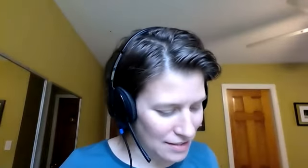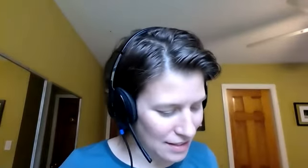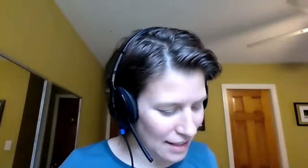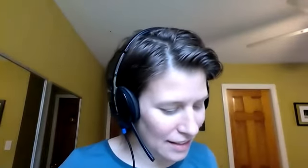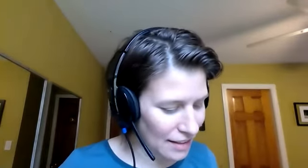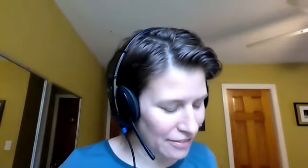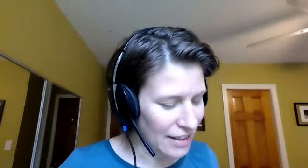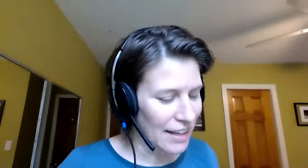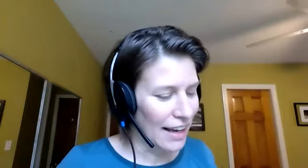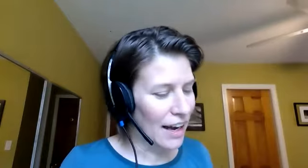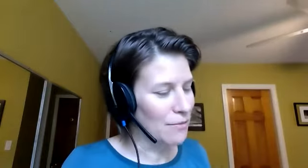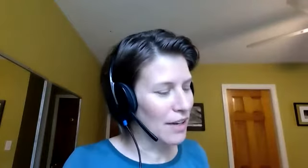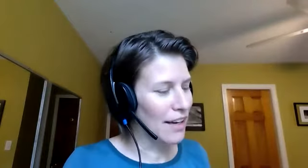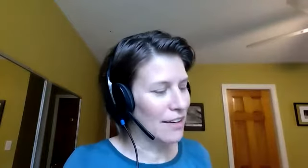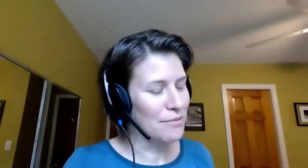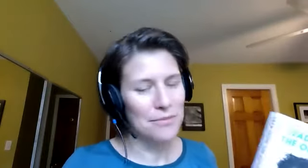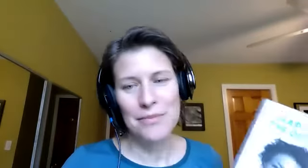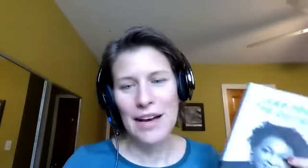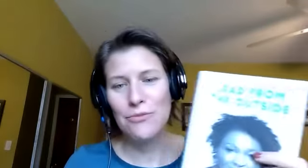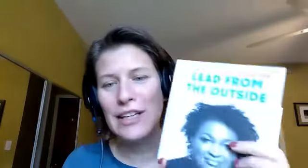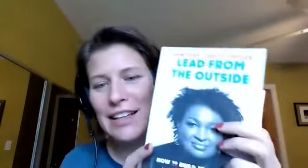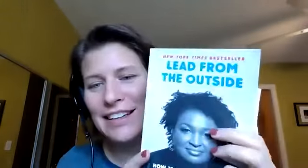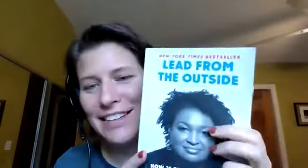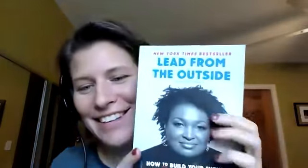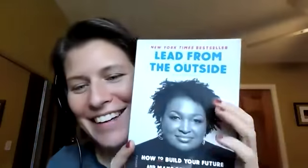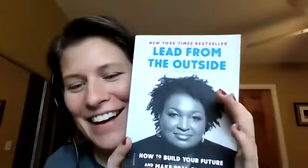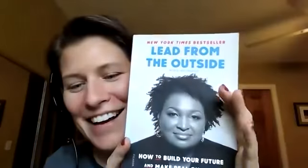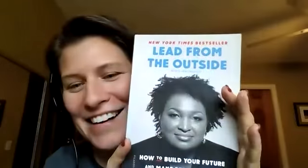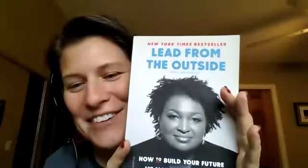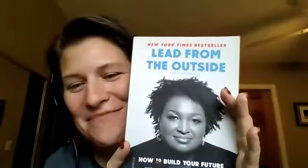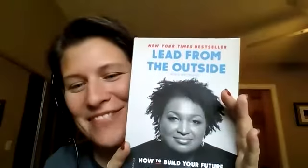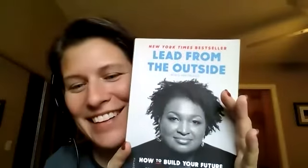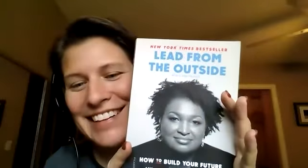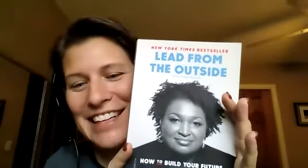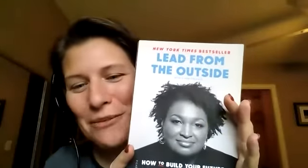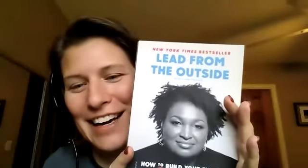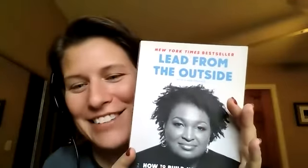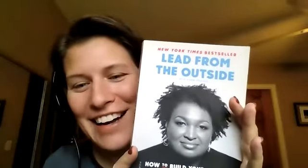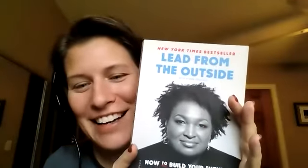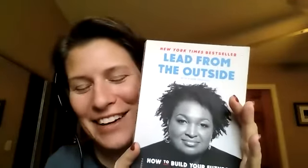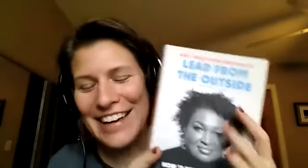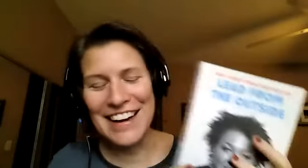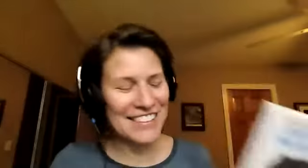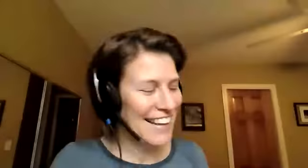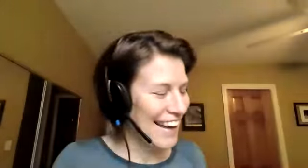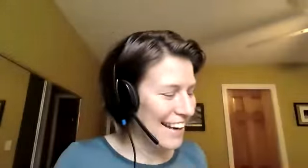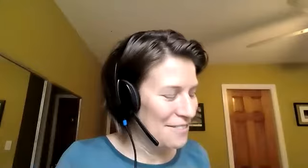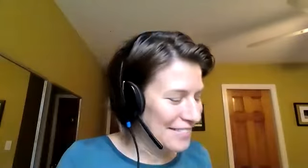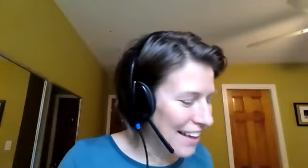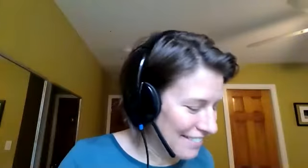that I love, and I'm, I'm reading lead from the outside right now, and I'm loving